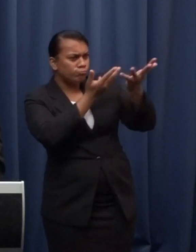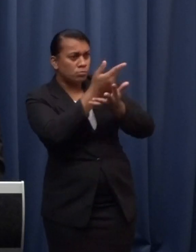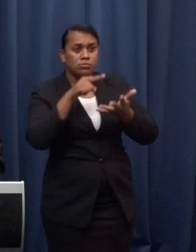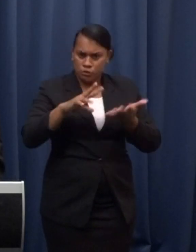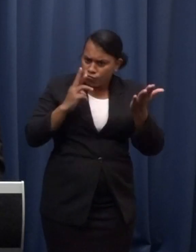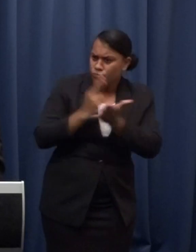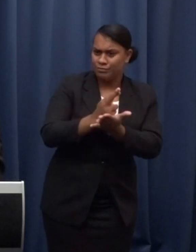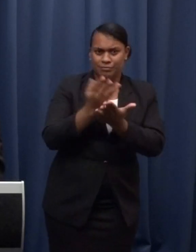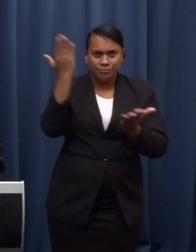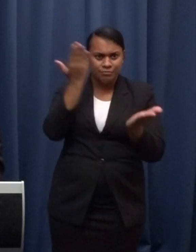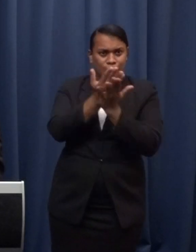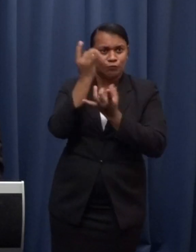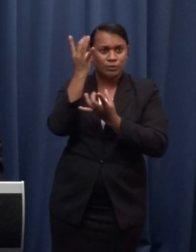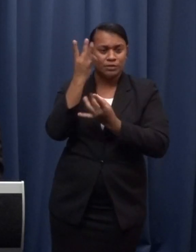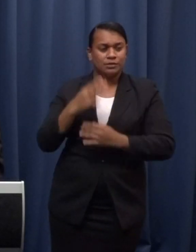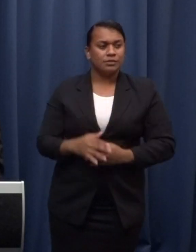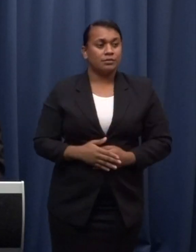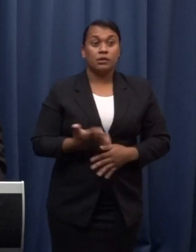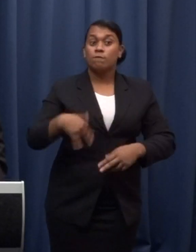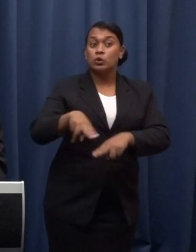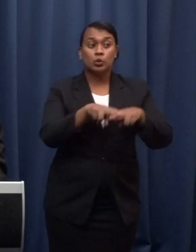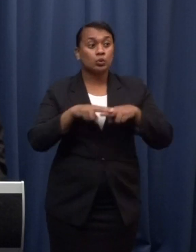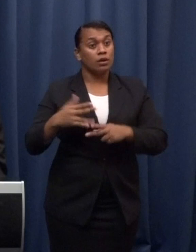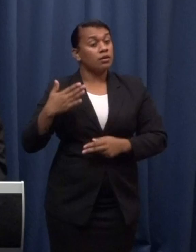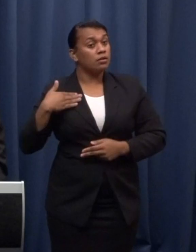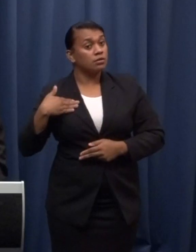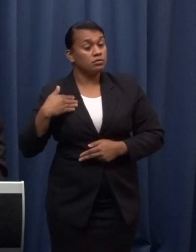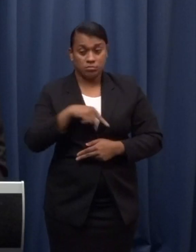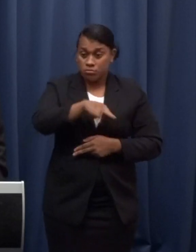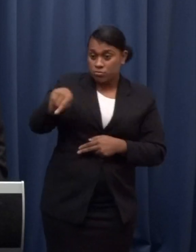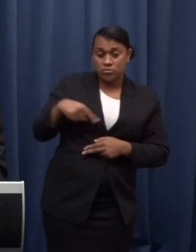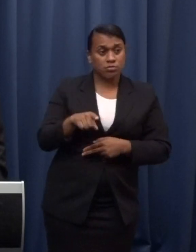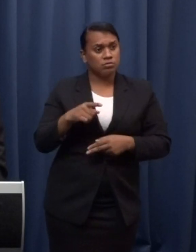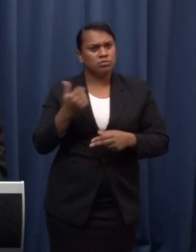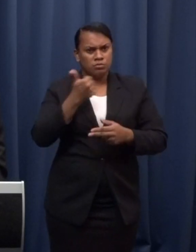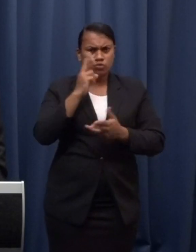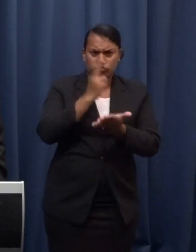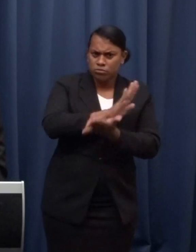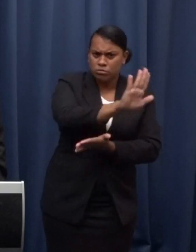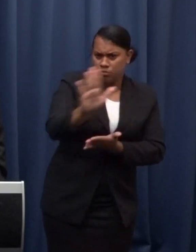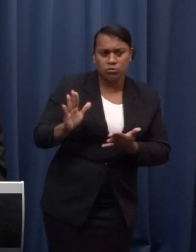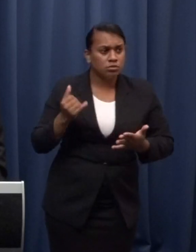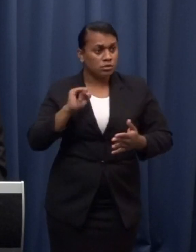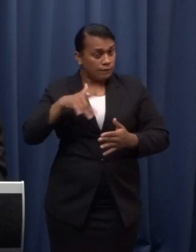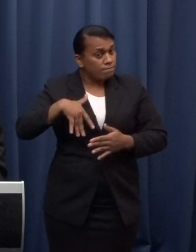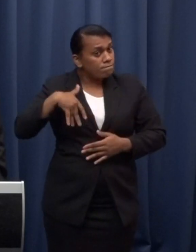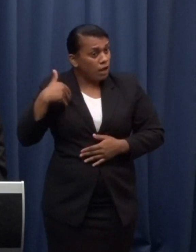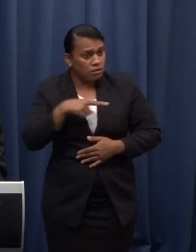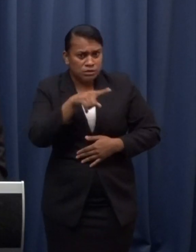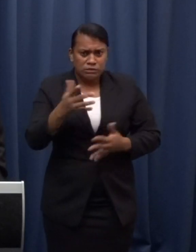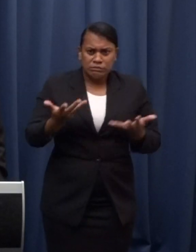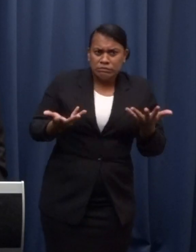Fiji's health relies on your help in our containment efforts. If you are feeling unwell or know someone who is